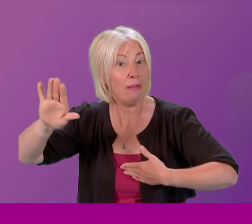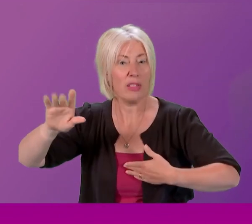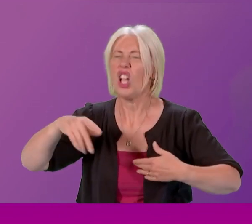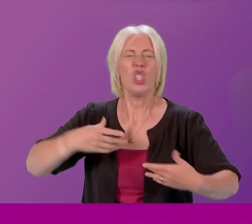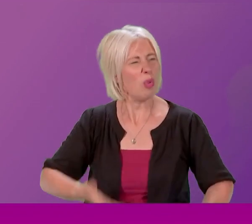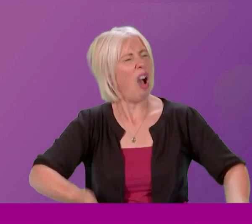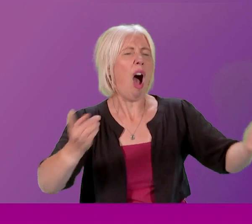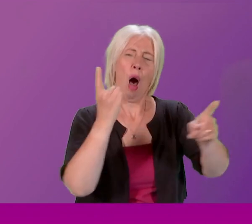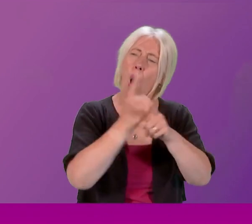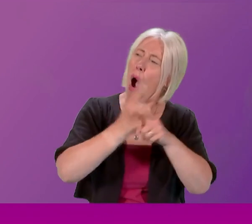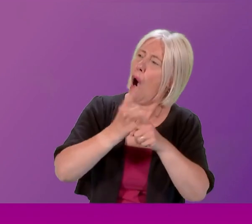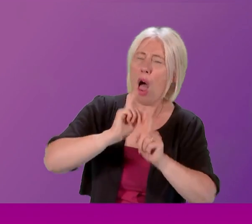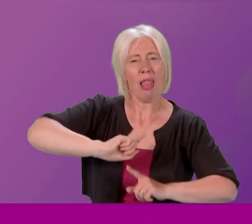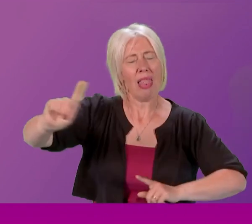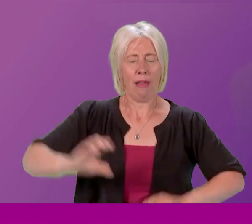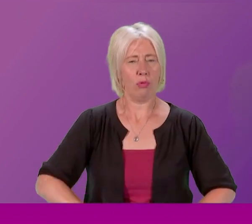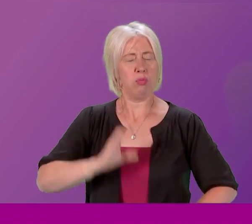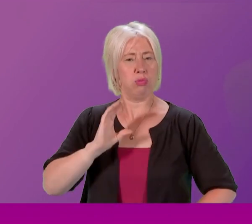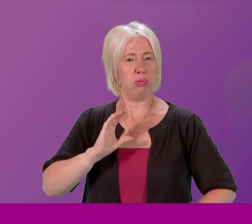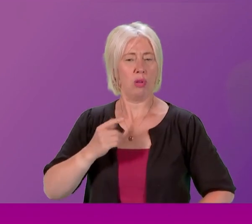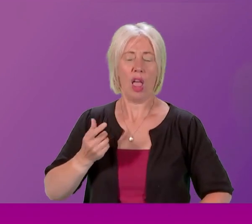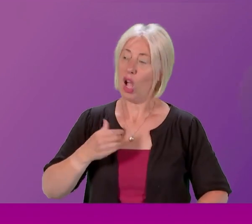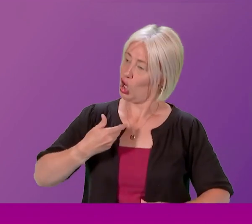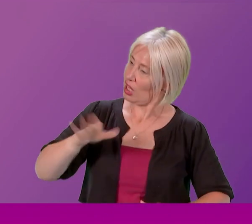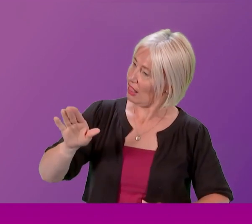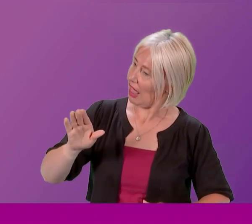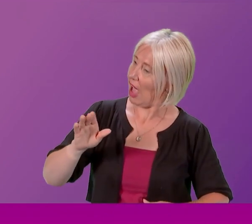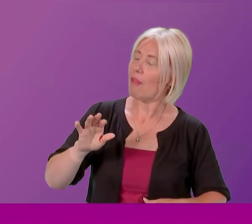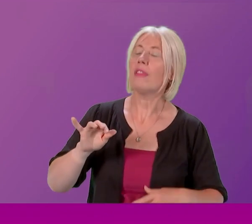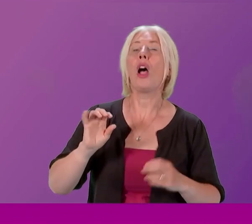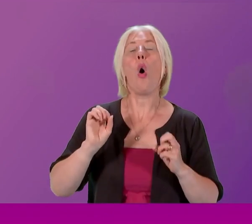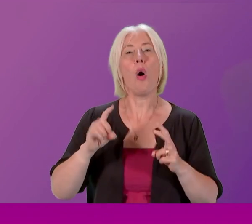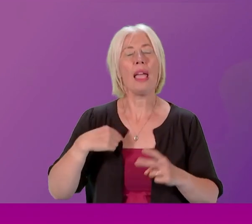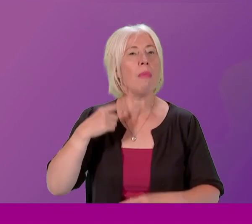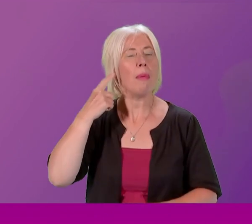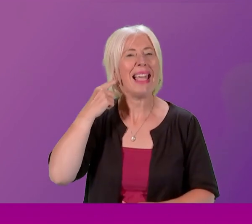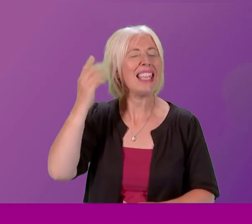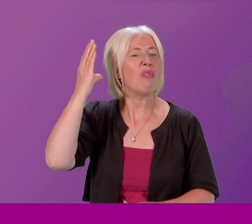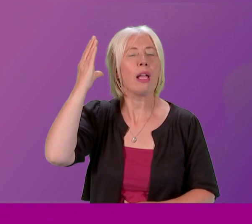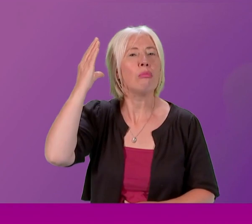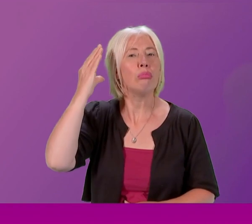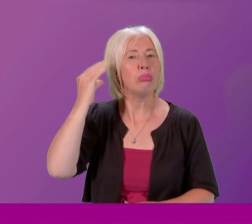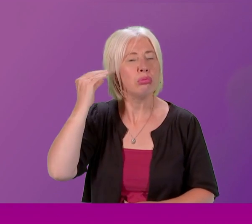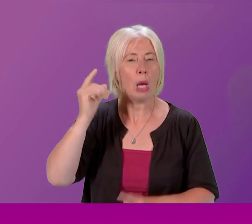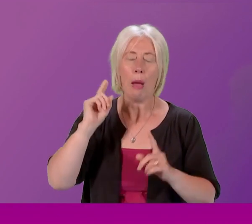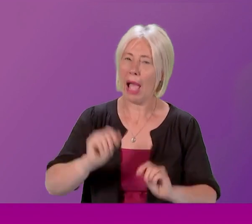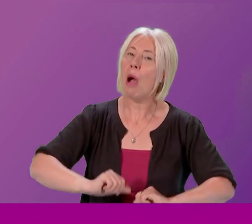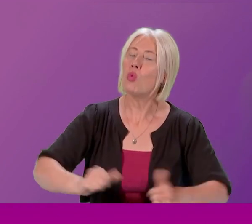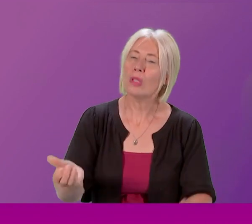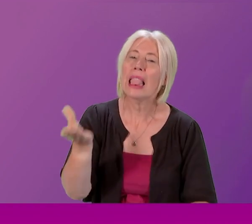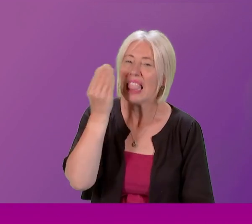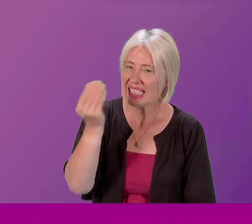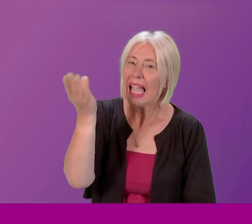adults. Now, she left saying, OK, I may not hear as well, but I'm a very good